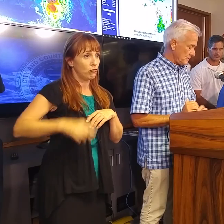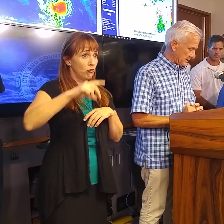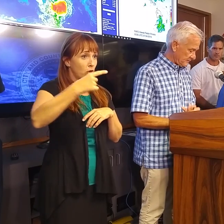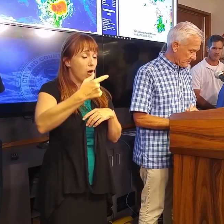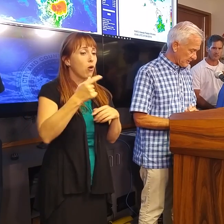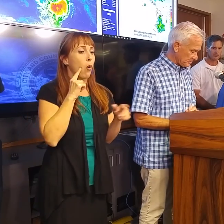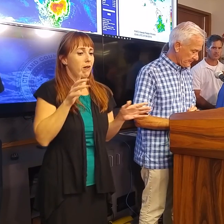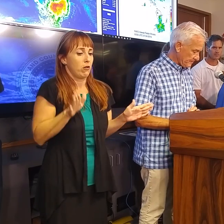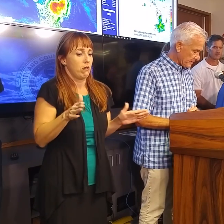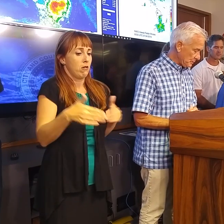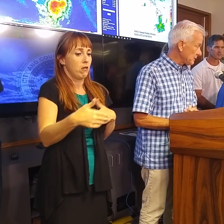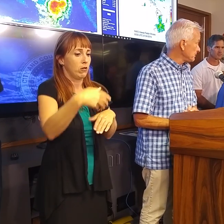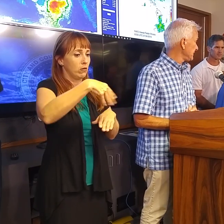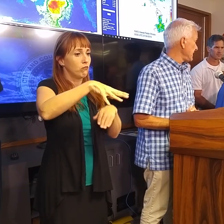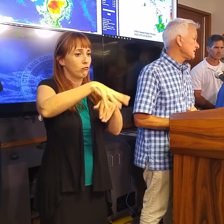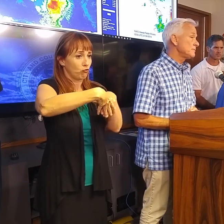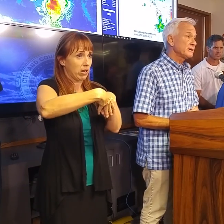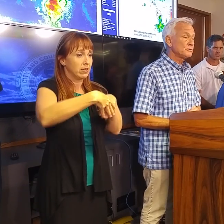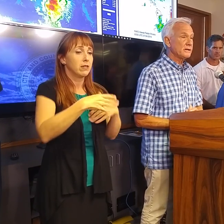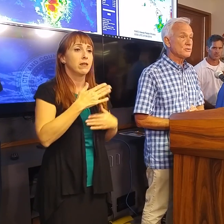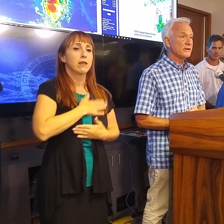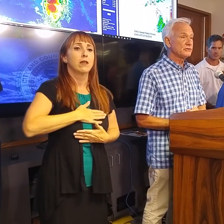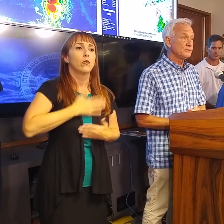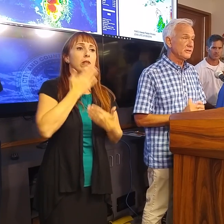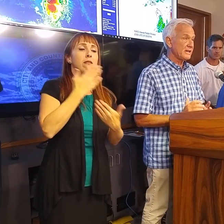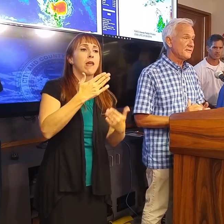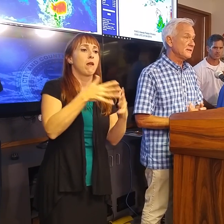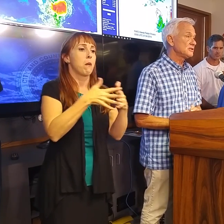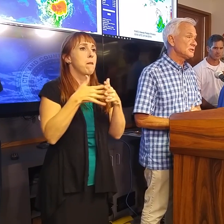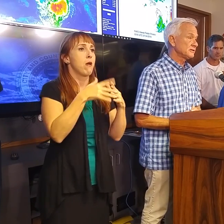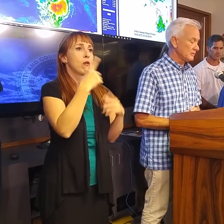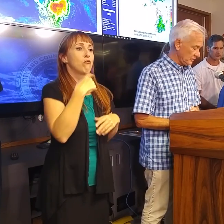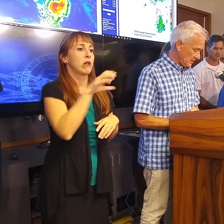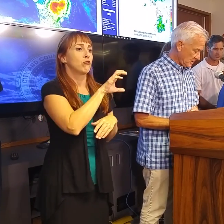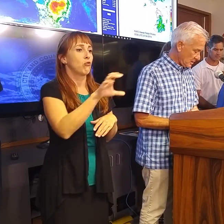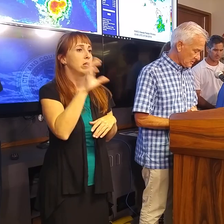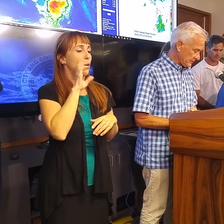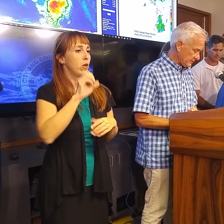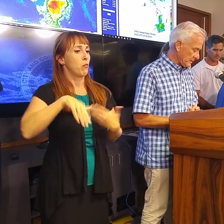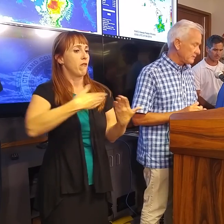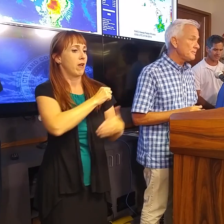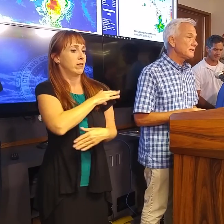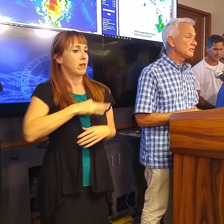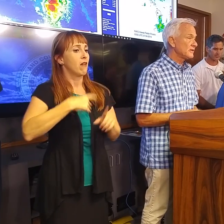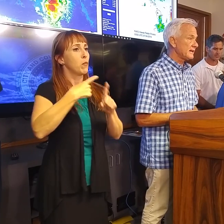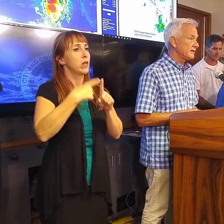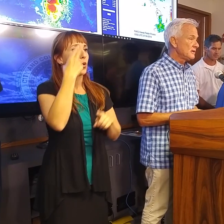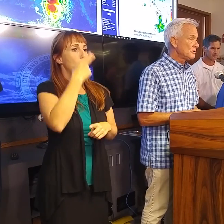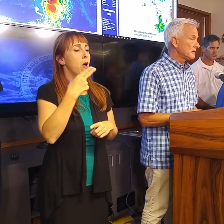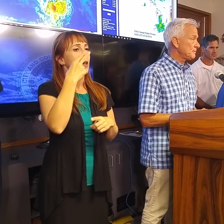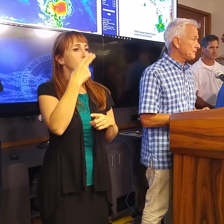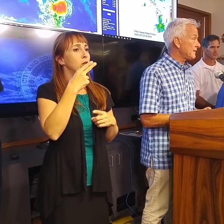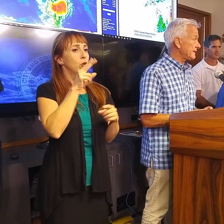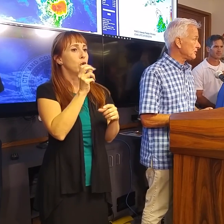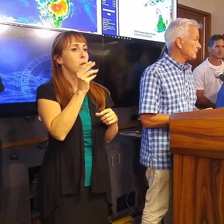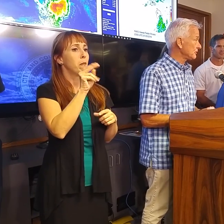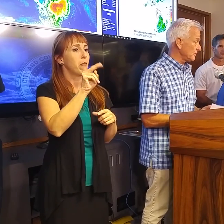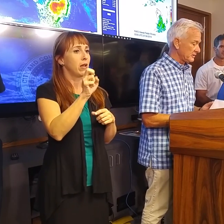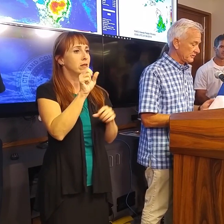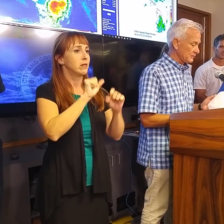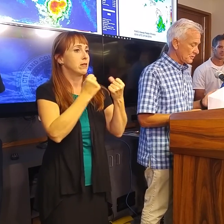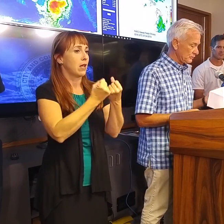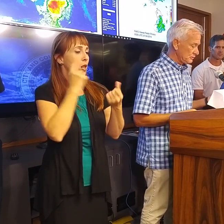in a crate if possible. We really want to thank the American Red Cross, who will be staffing these shelters, along with the Hawaiian Humane Society. We're going to be providing